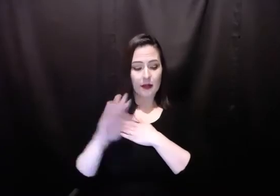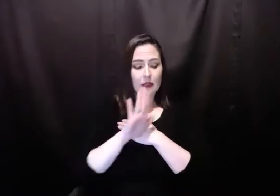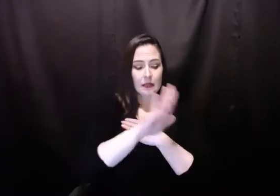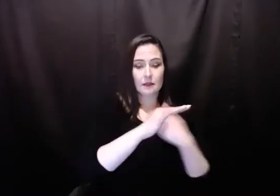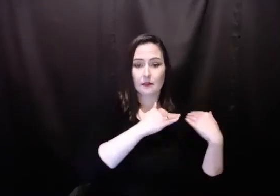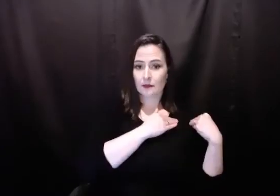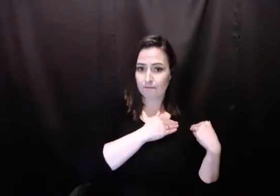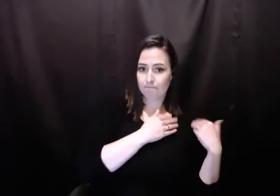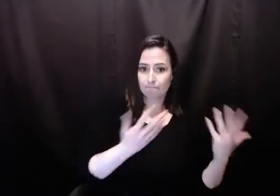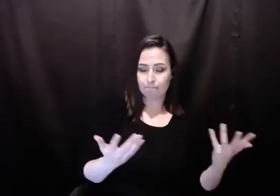with parent groups,